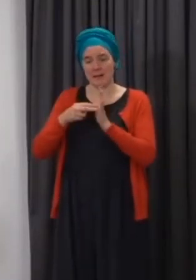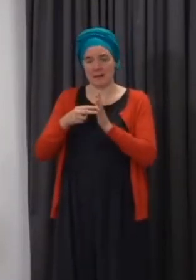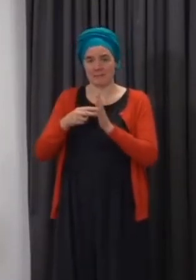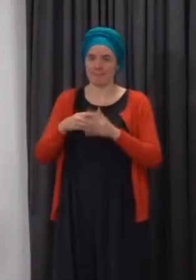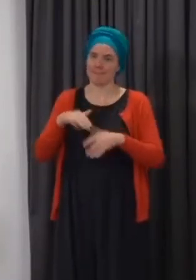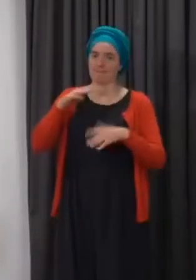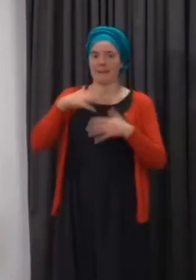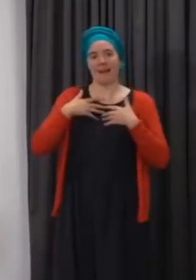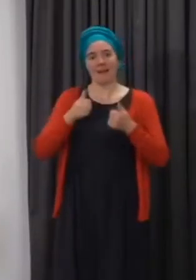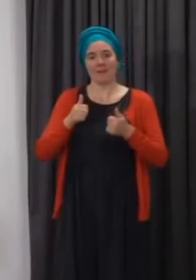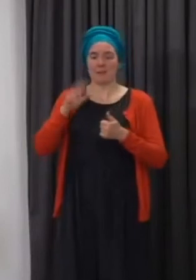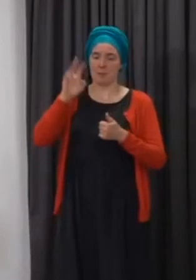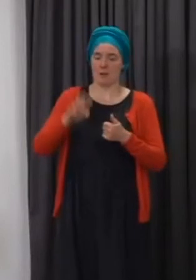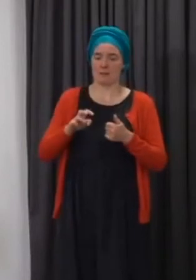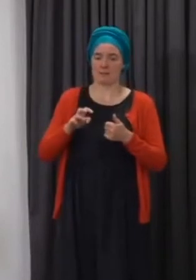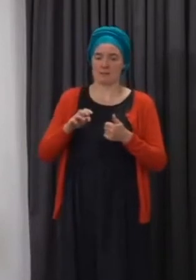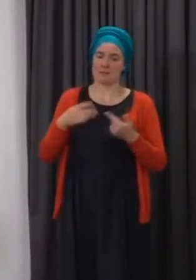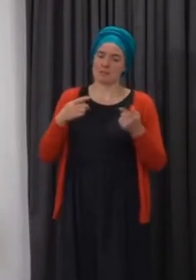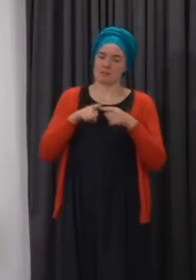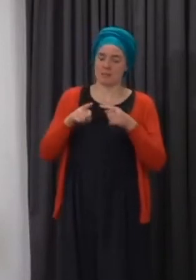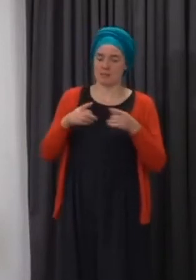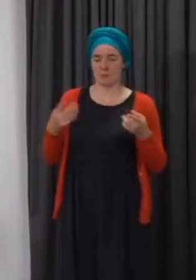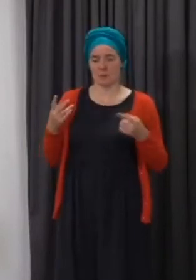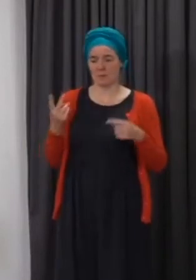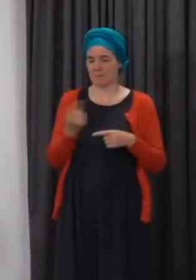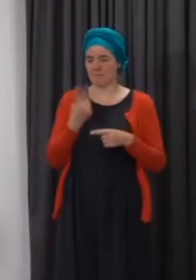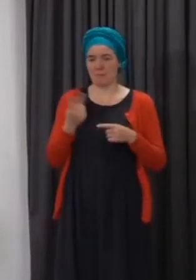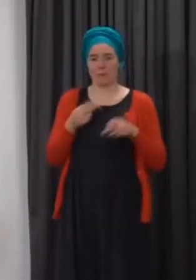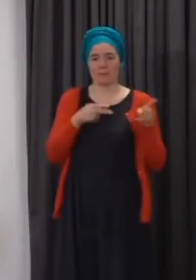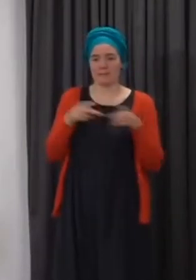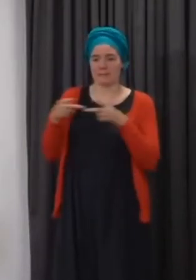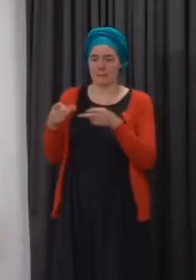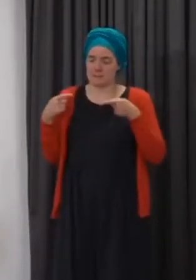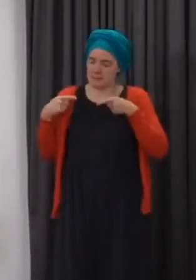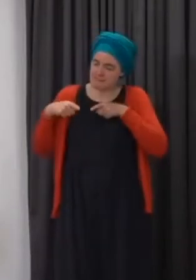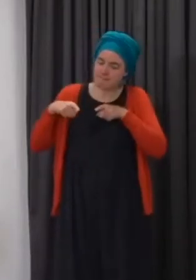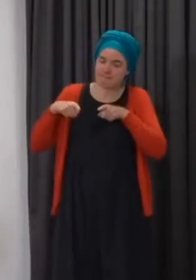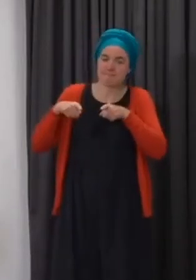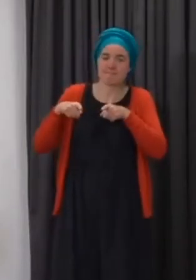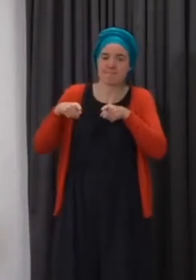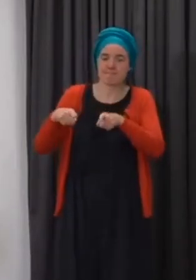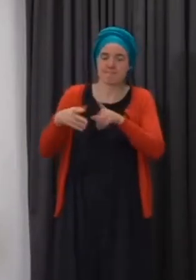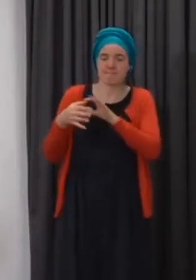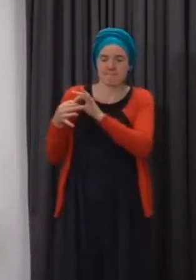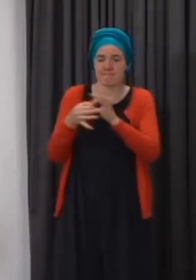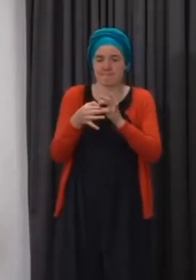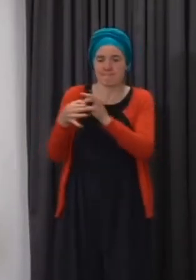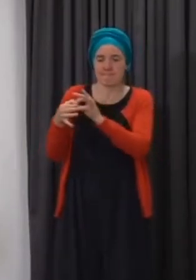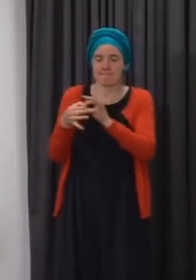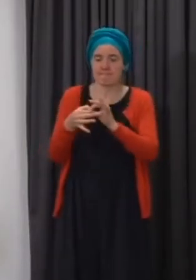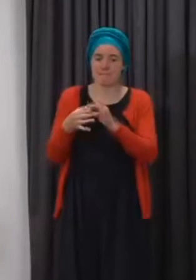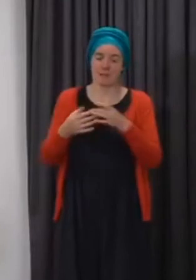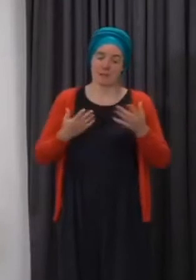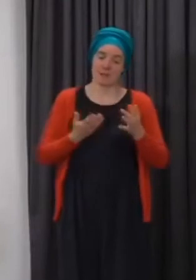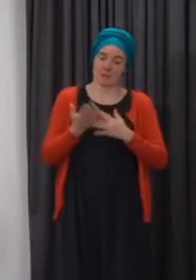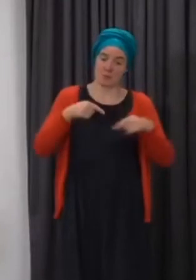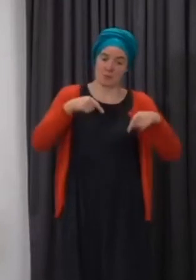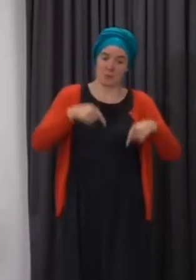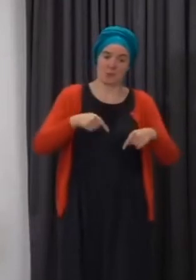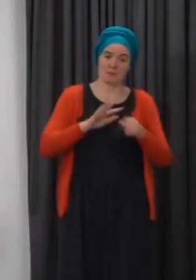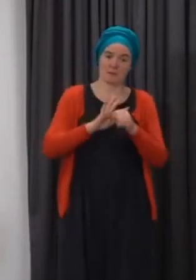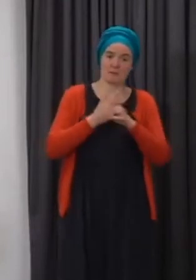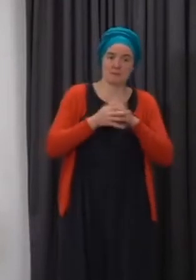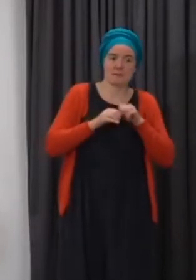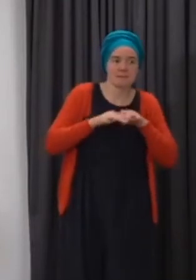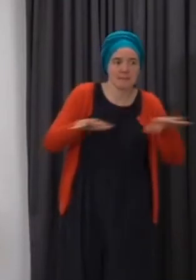the NHS support and care alongside what we do within that social care sector. And I think there are many examples during our pandemic response where we have actually